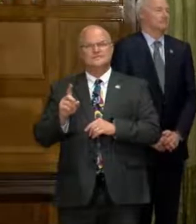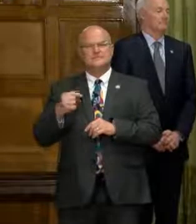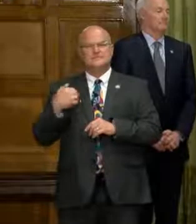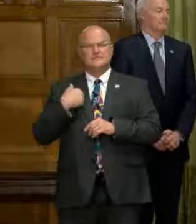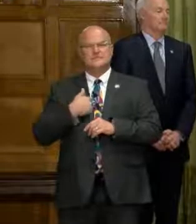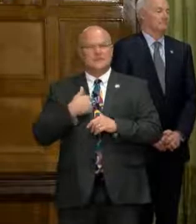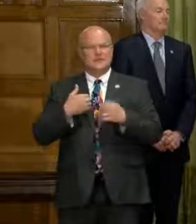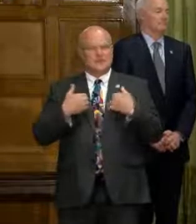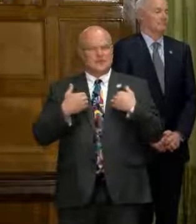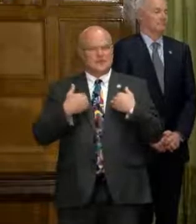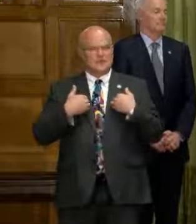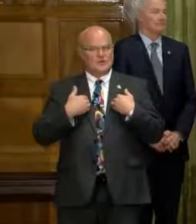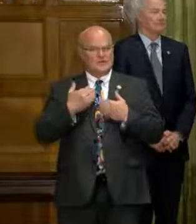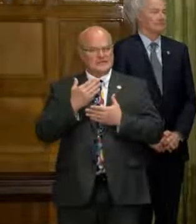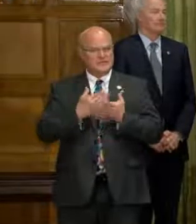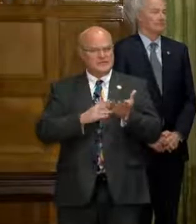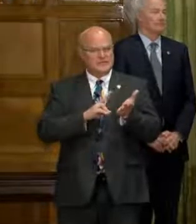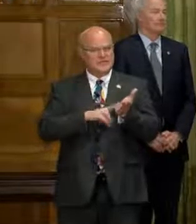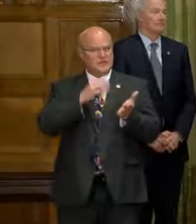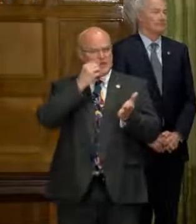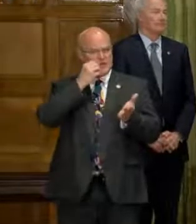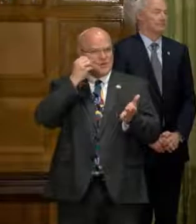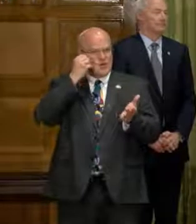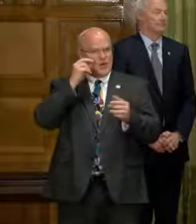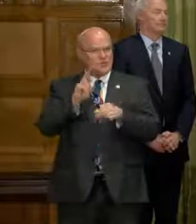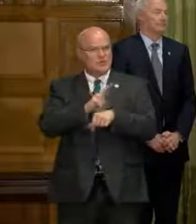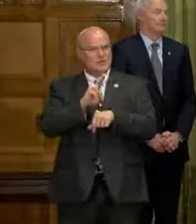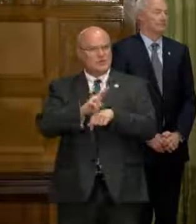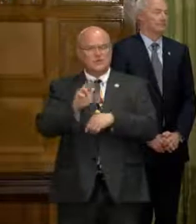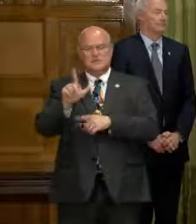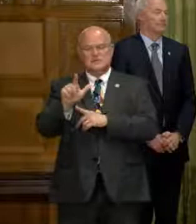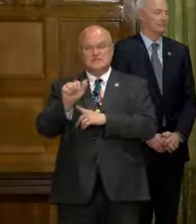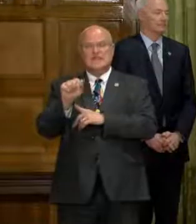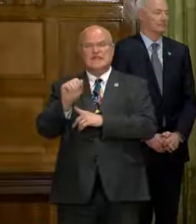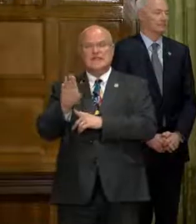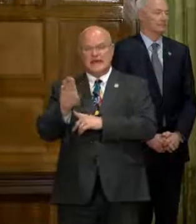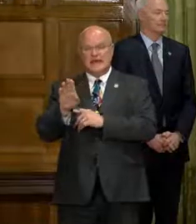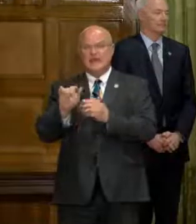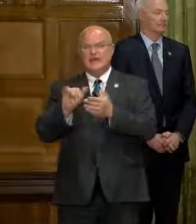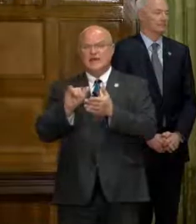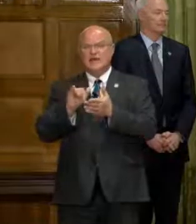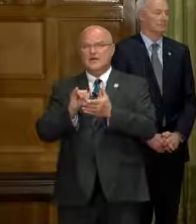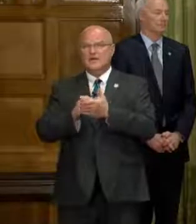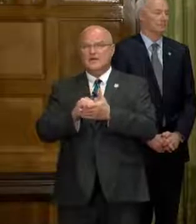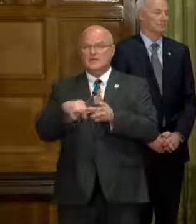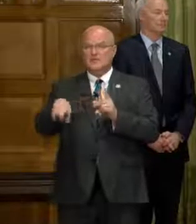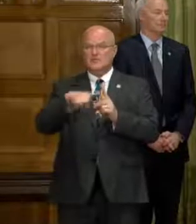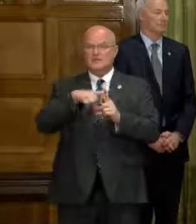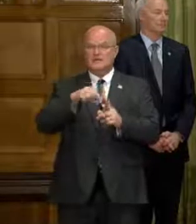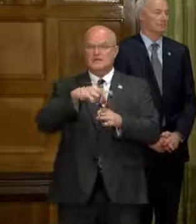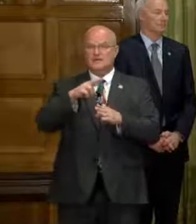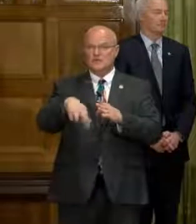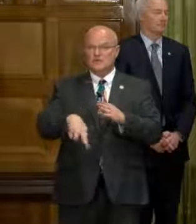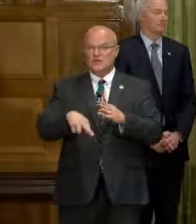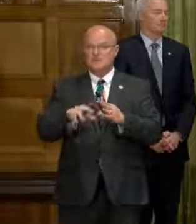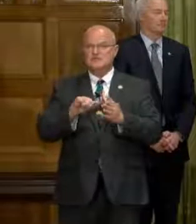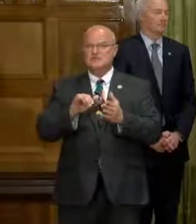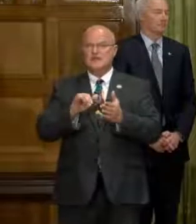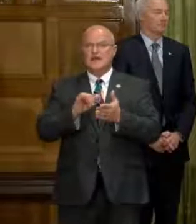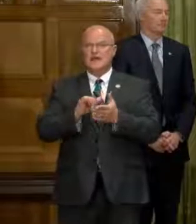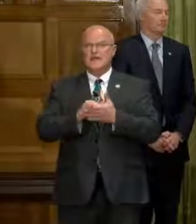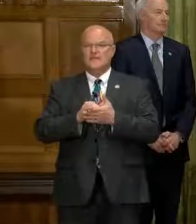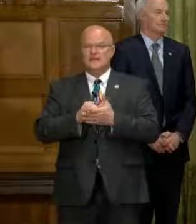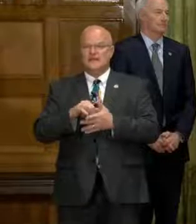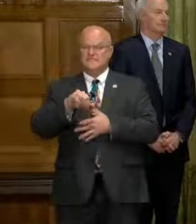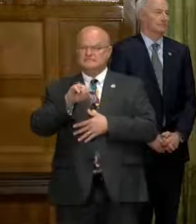we had some of the nursing homes used a lab that gave positive results that